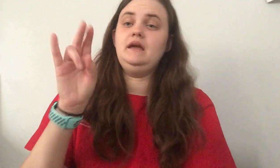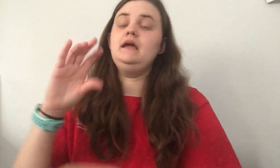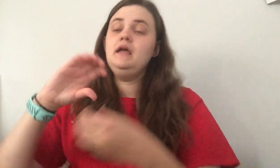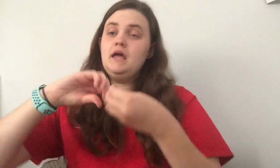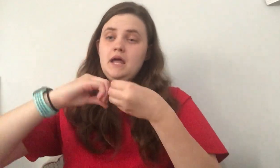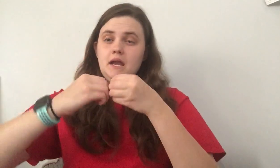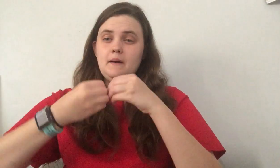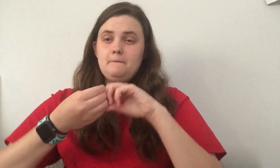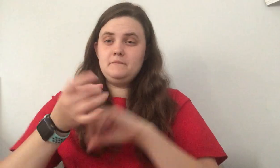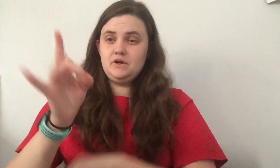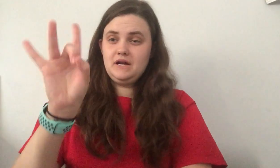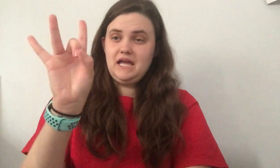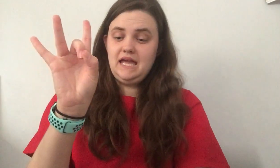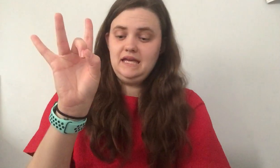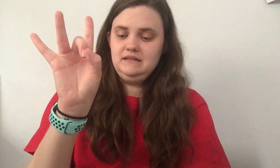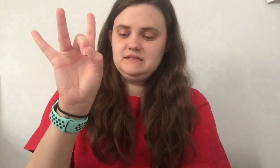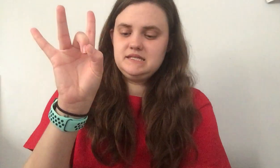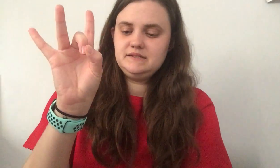Okay, number 8.